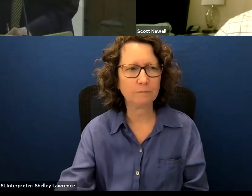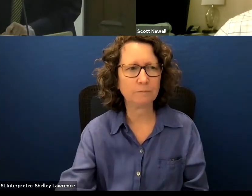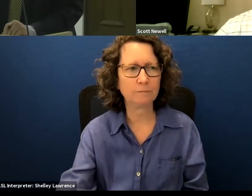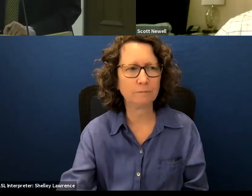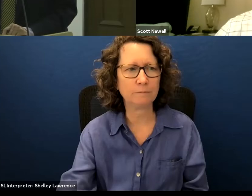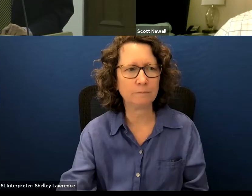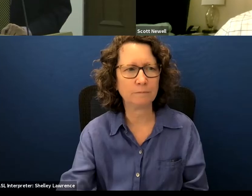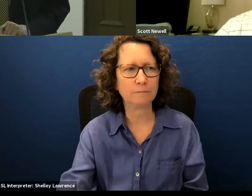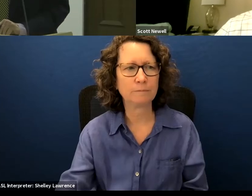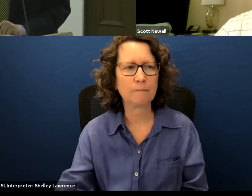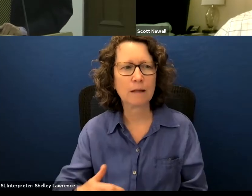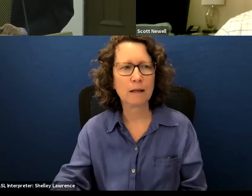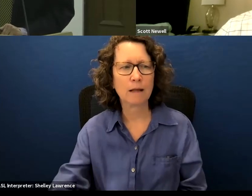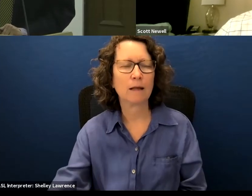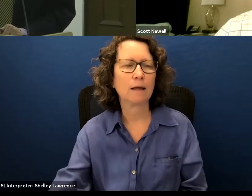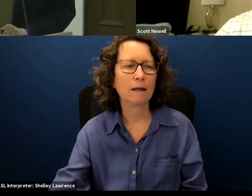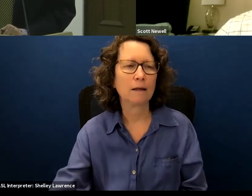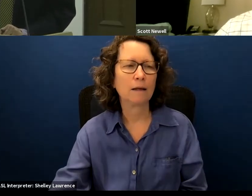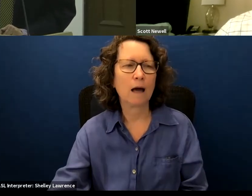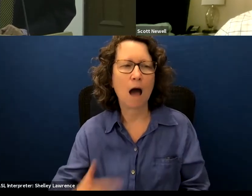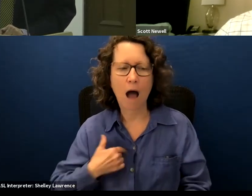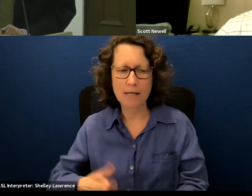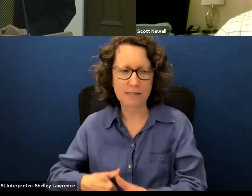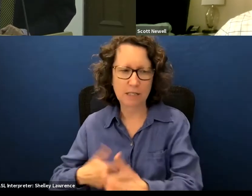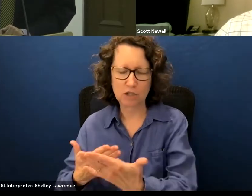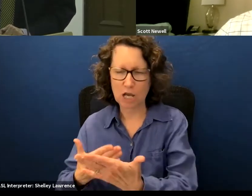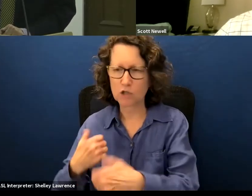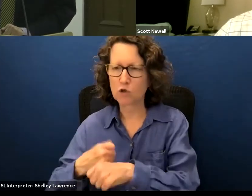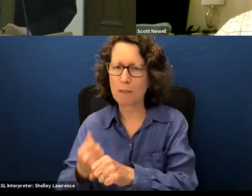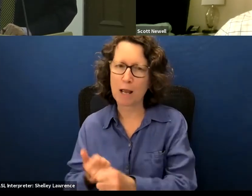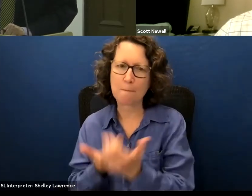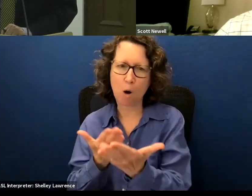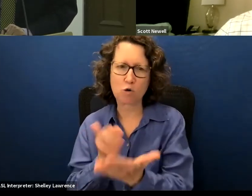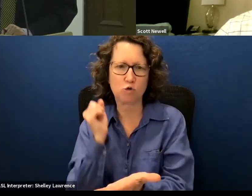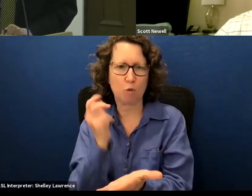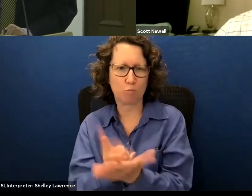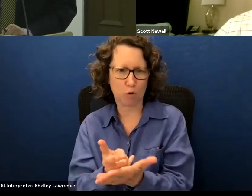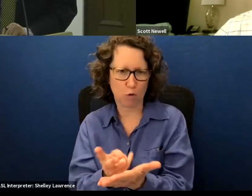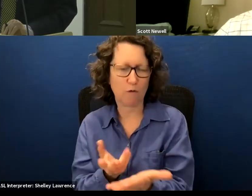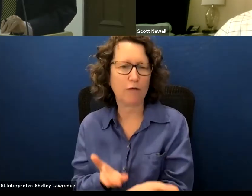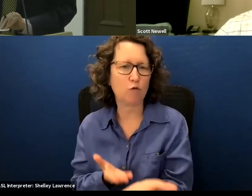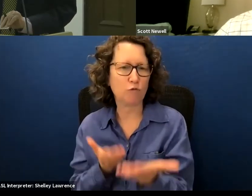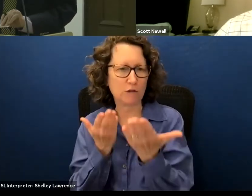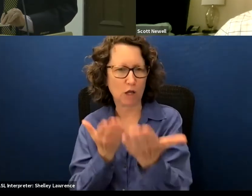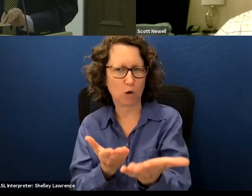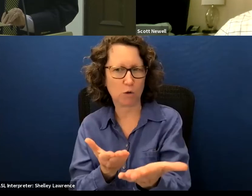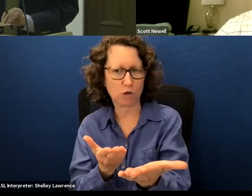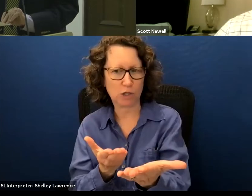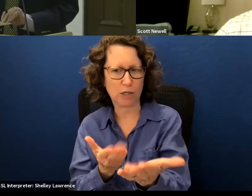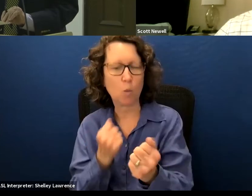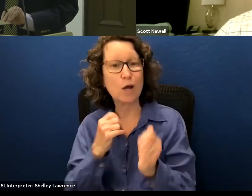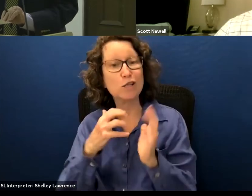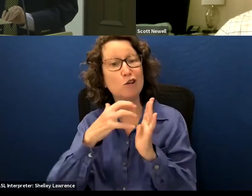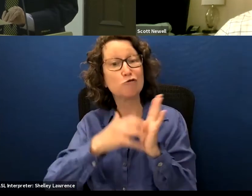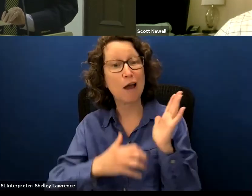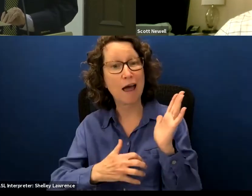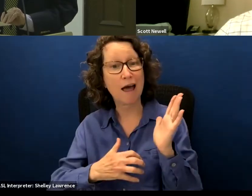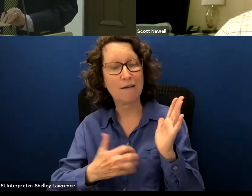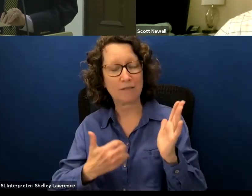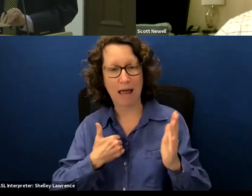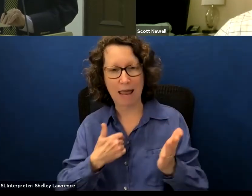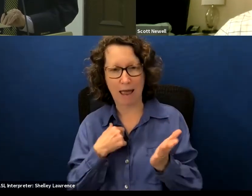I suggest that you make a motion to approve the resolution, which in draft I have numbered